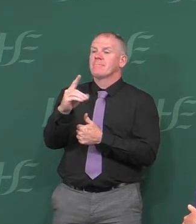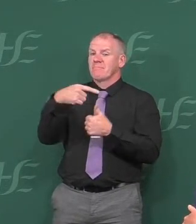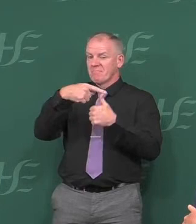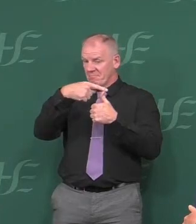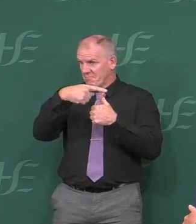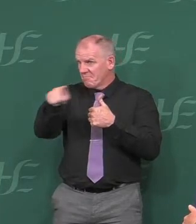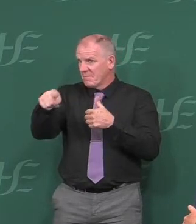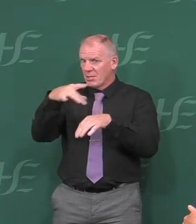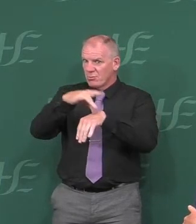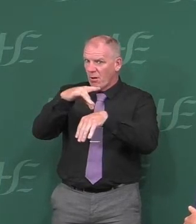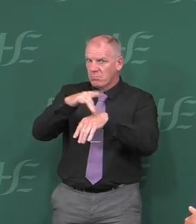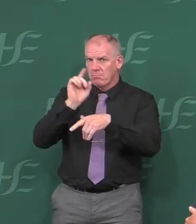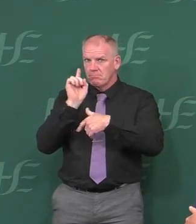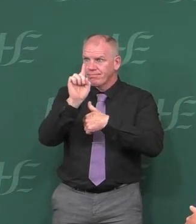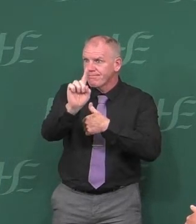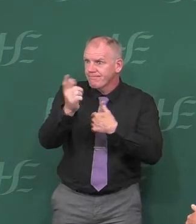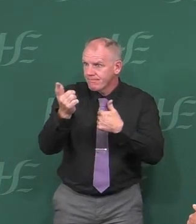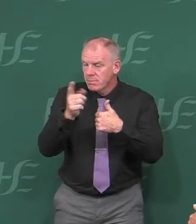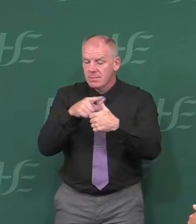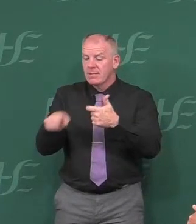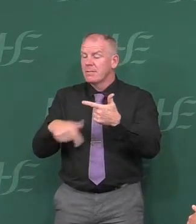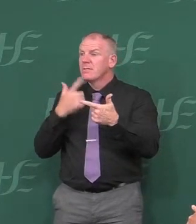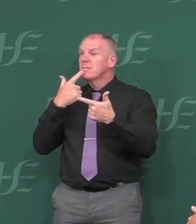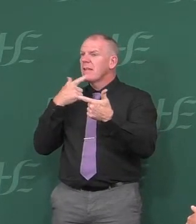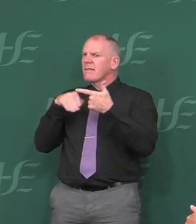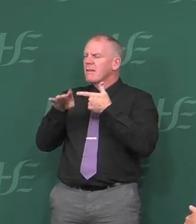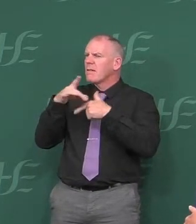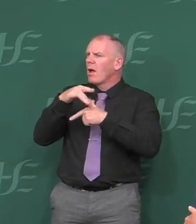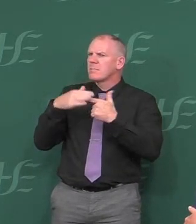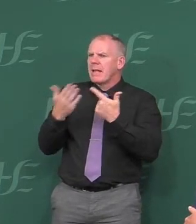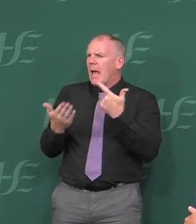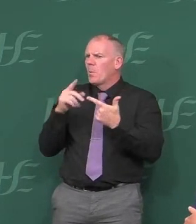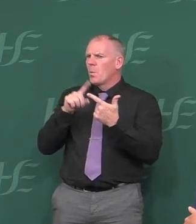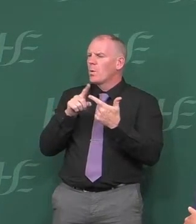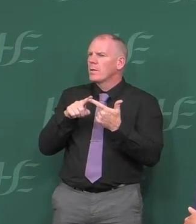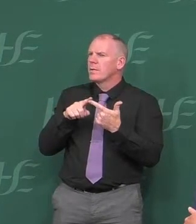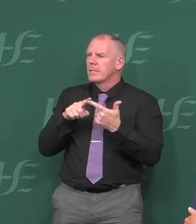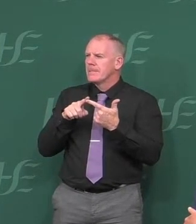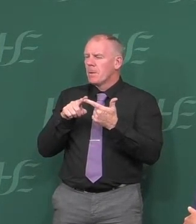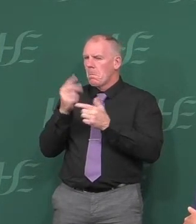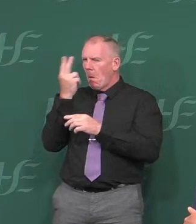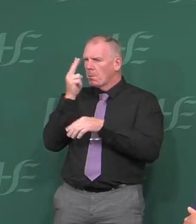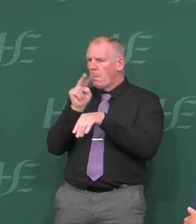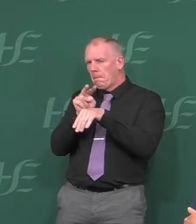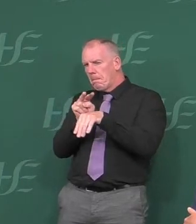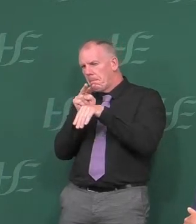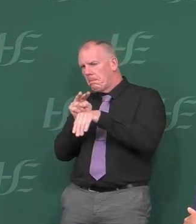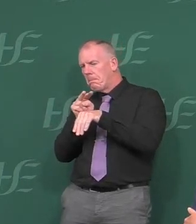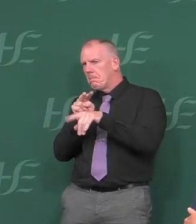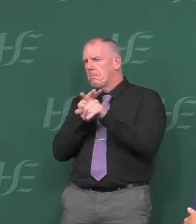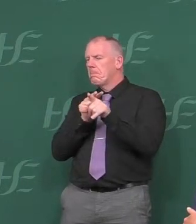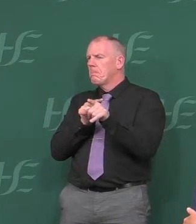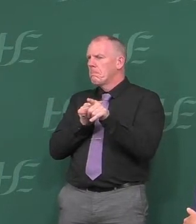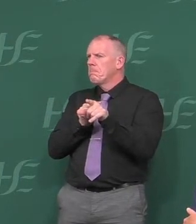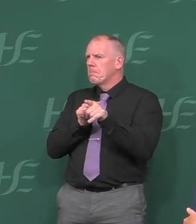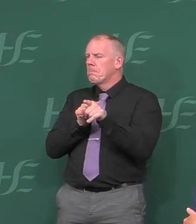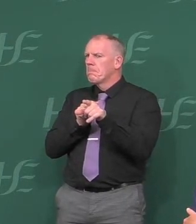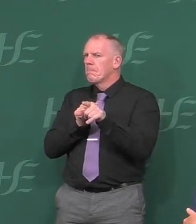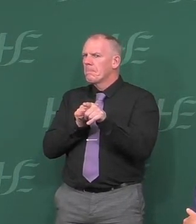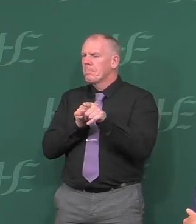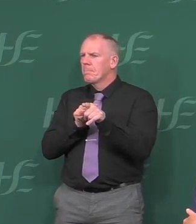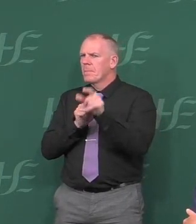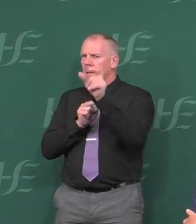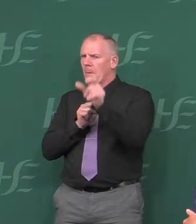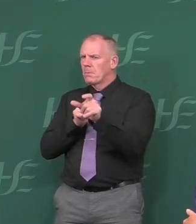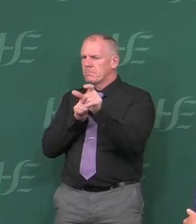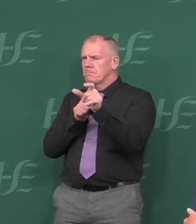clinical suspicion and present that way. The second way is through surveillance, which is where they're